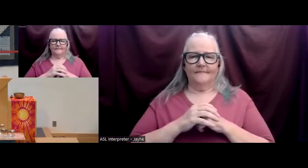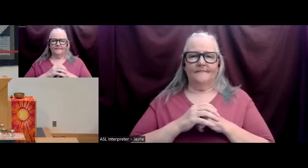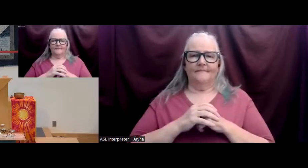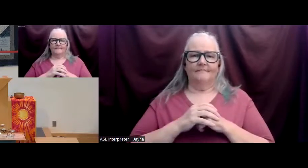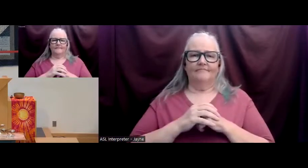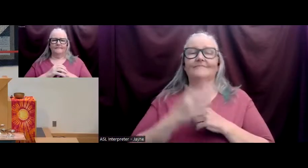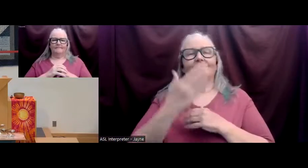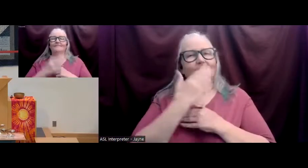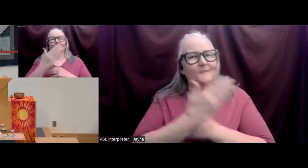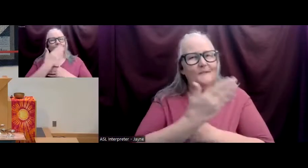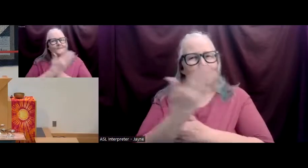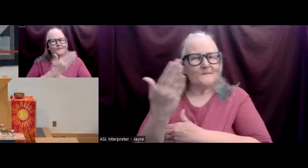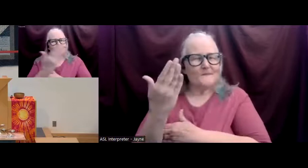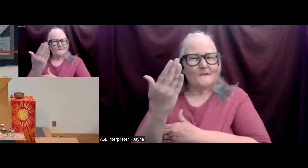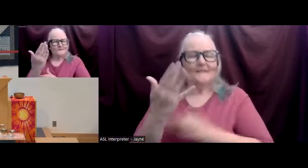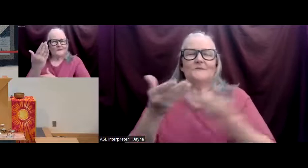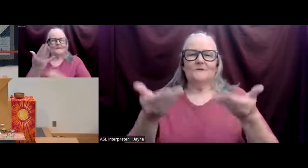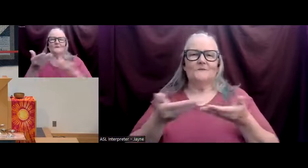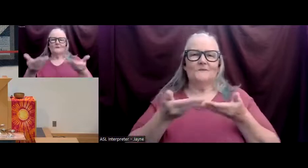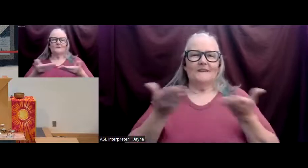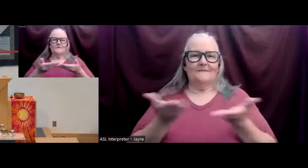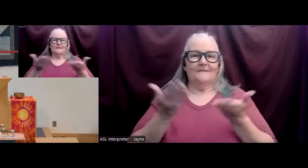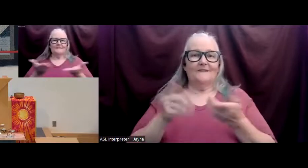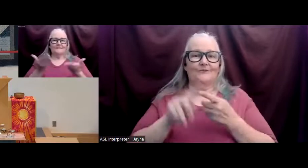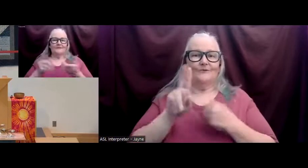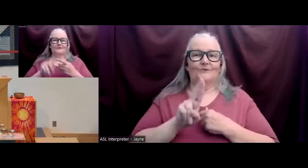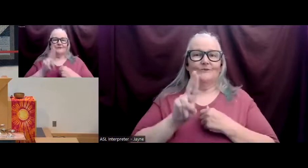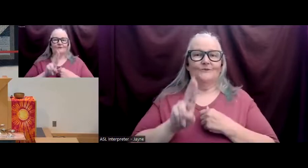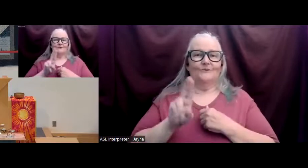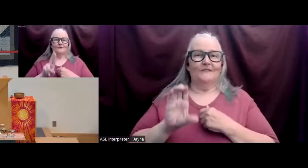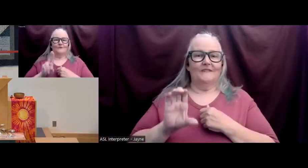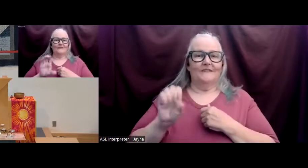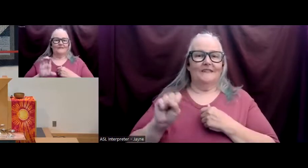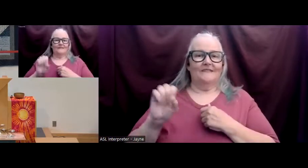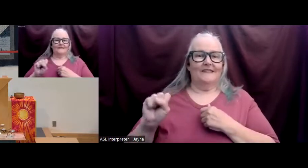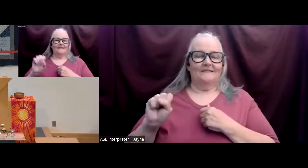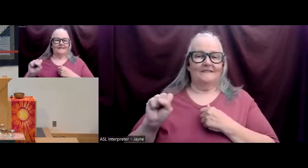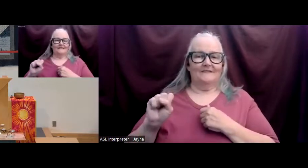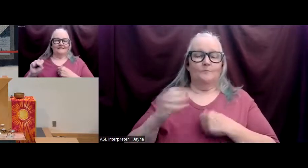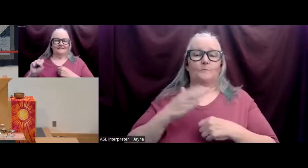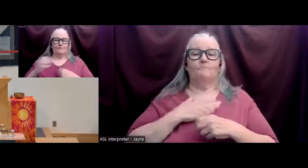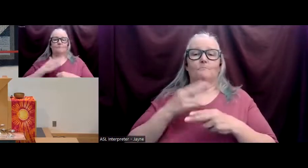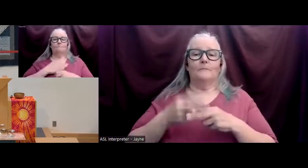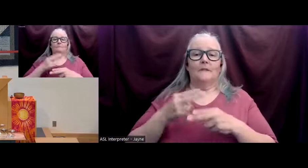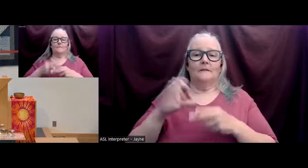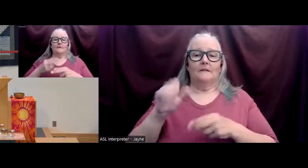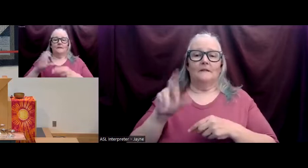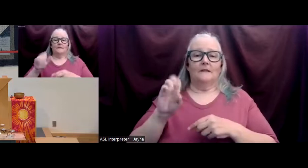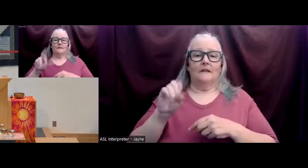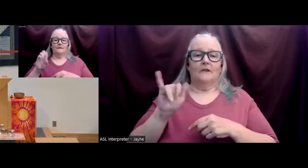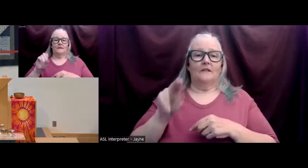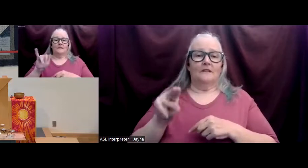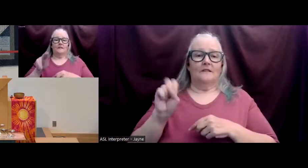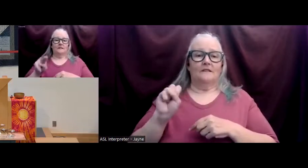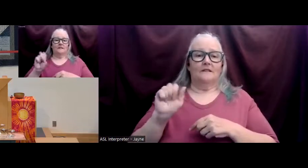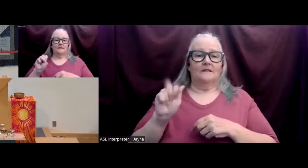Good morning, everyone, and welcome to the Unitarian Universalist Church of Silver Spring. I'm Carolyn Savadkin.